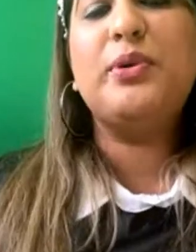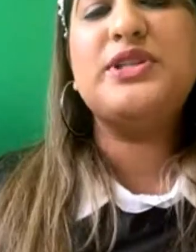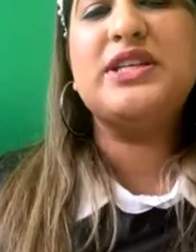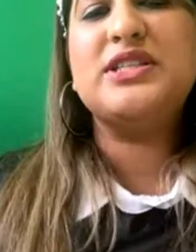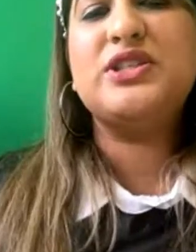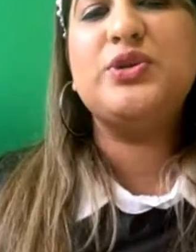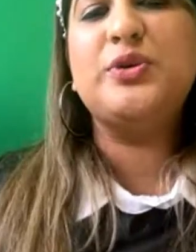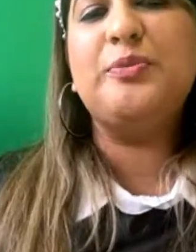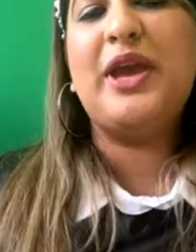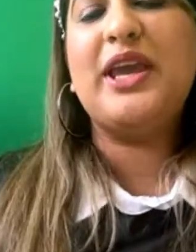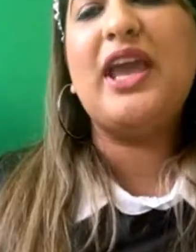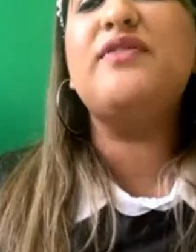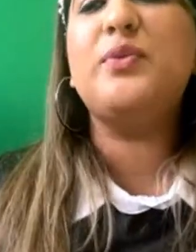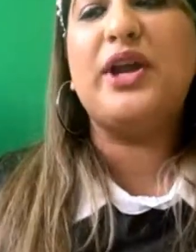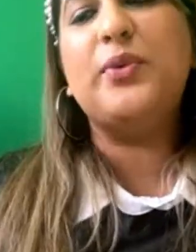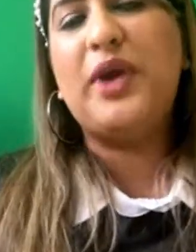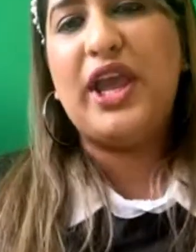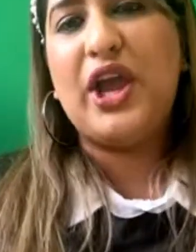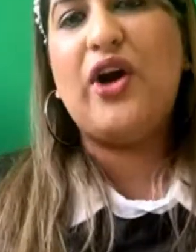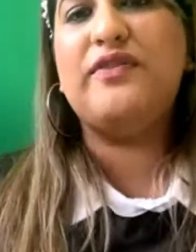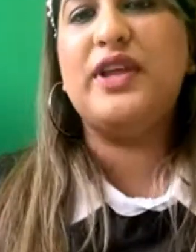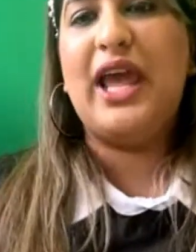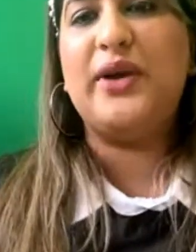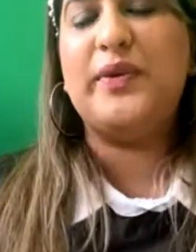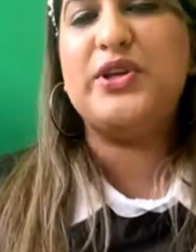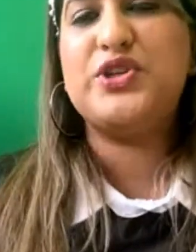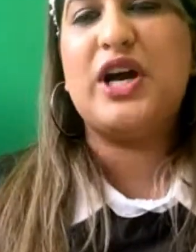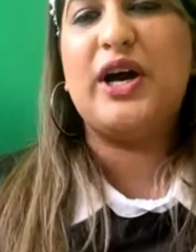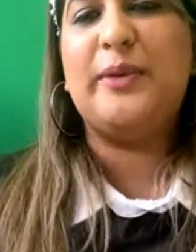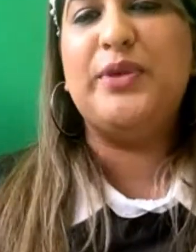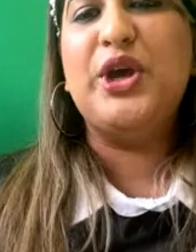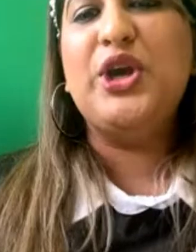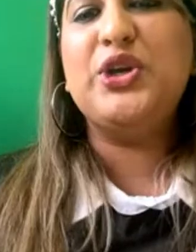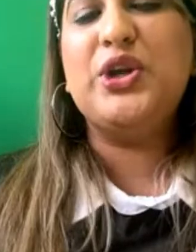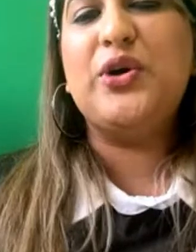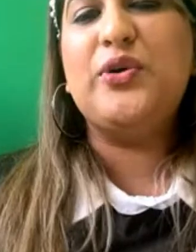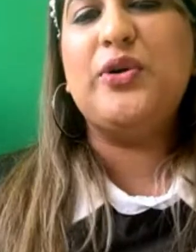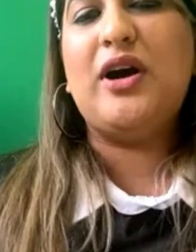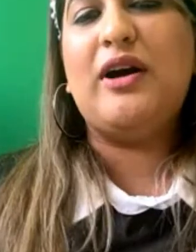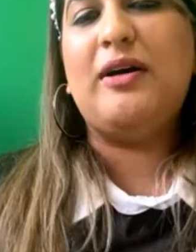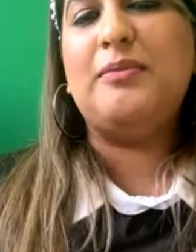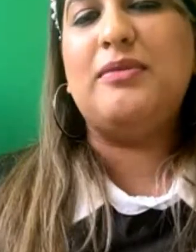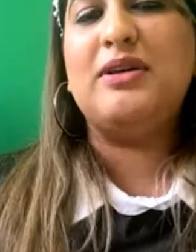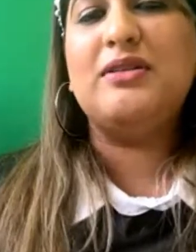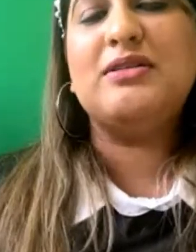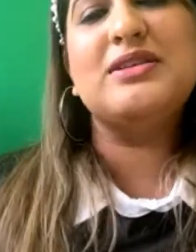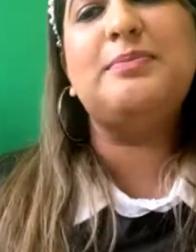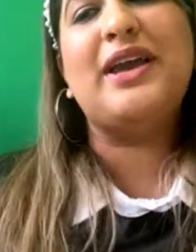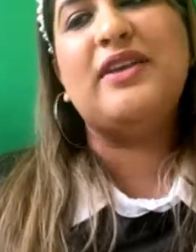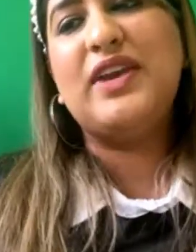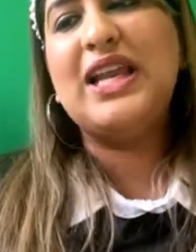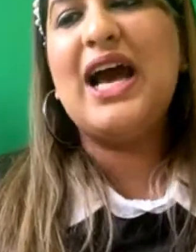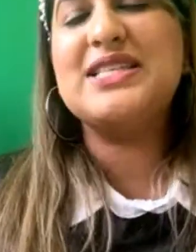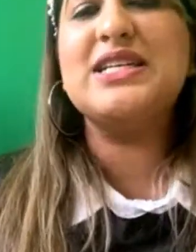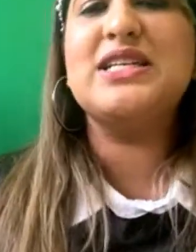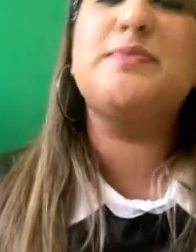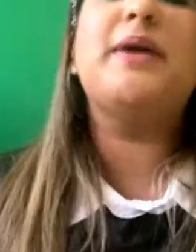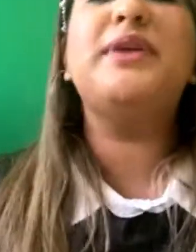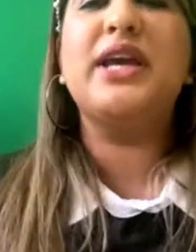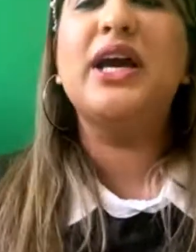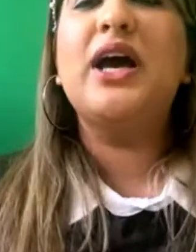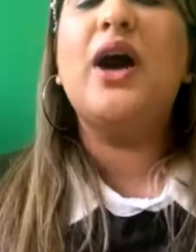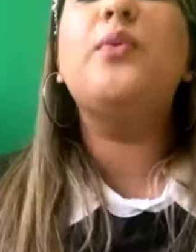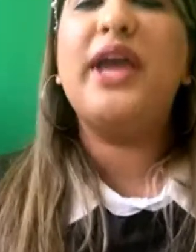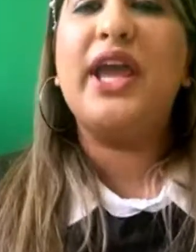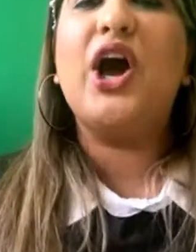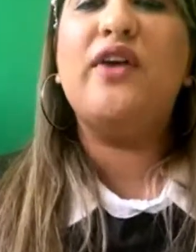so important to make everyone aware of the language. You know, by giving classes, by